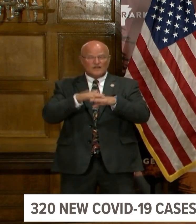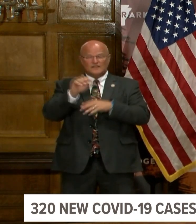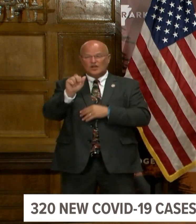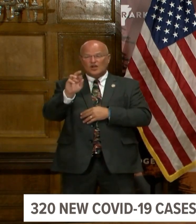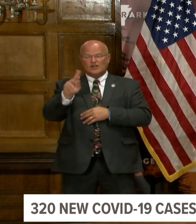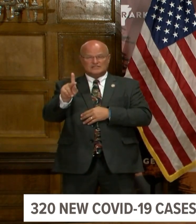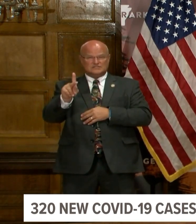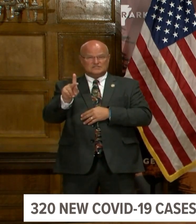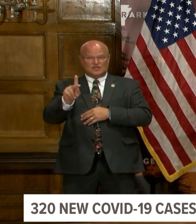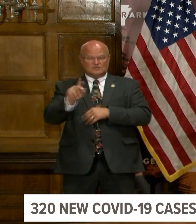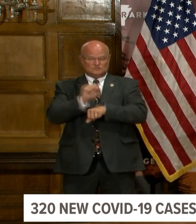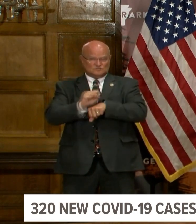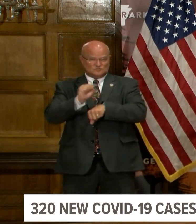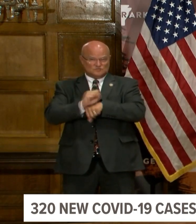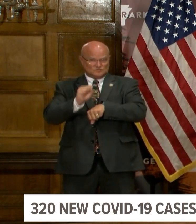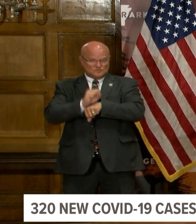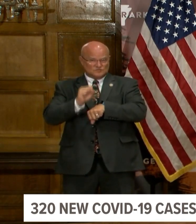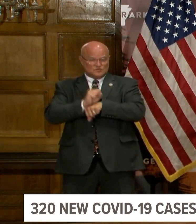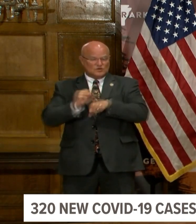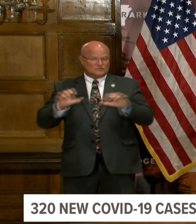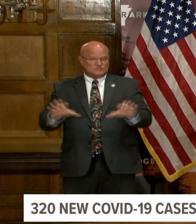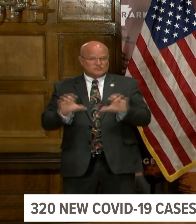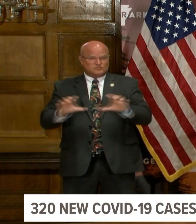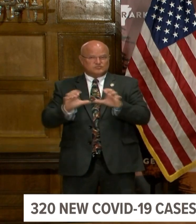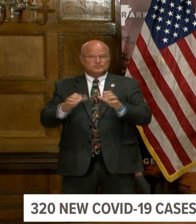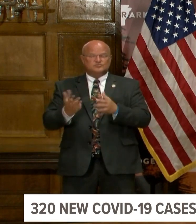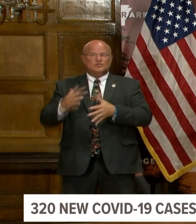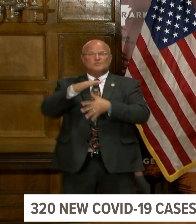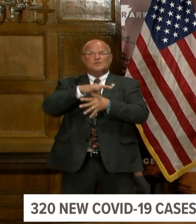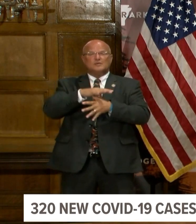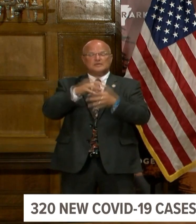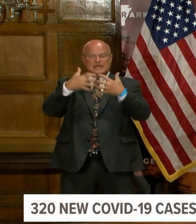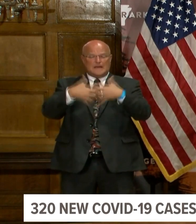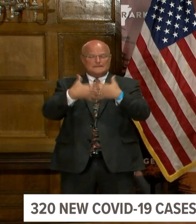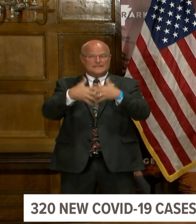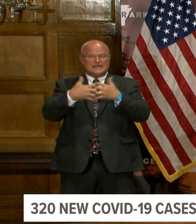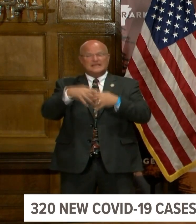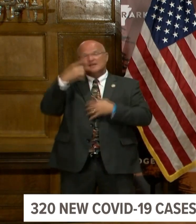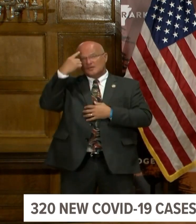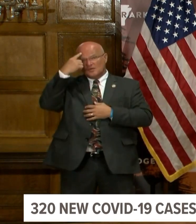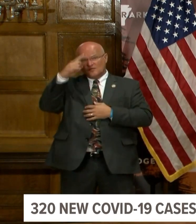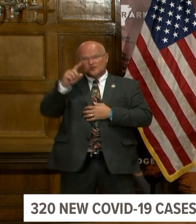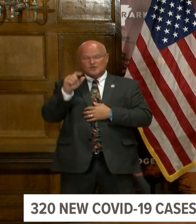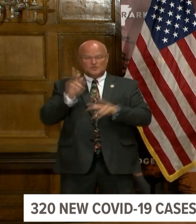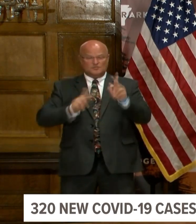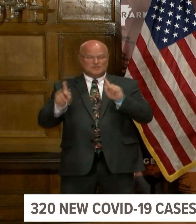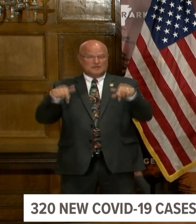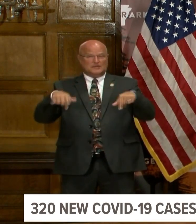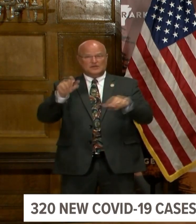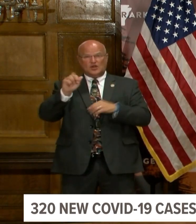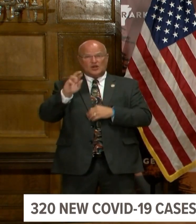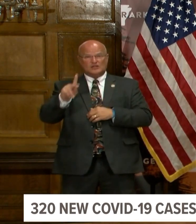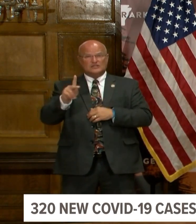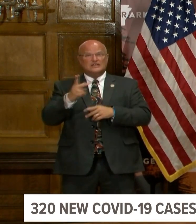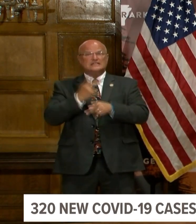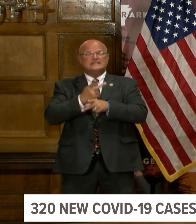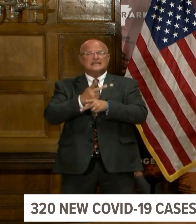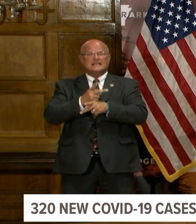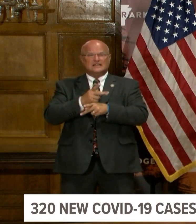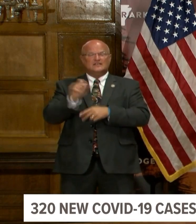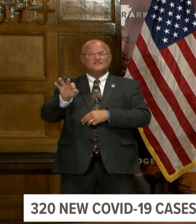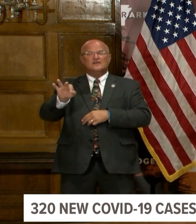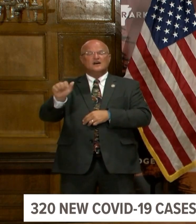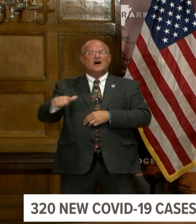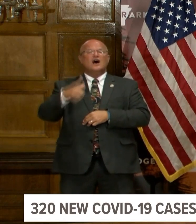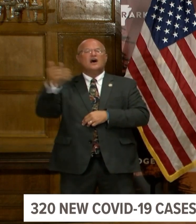Arkansas Initiative. The Arkansas Initiative was primarily a mechanism for Arkansans to take care of other